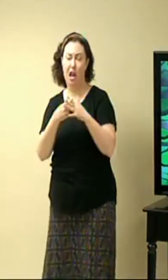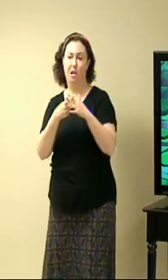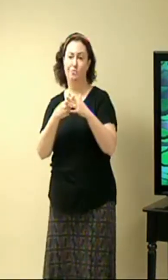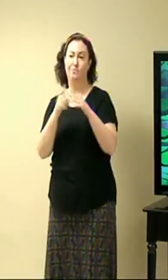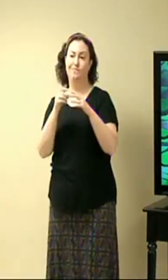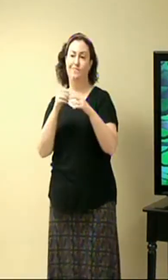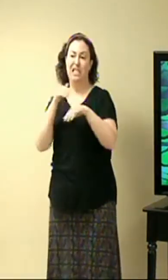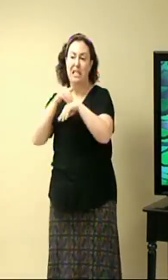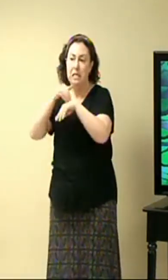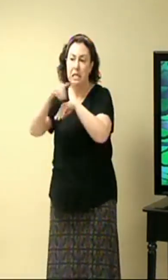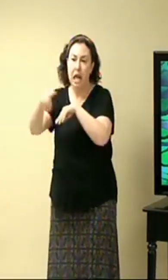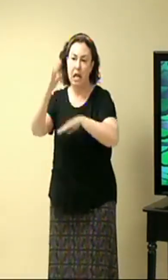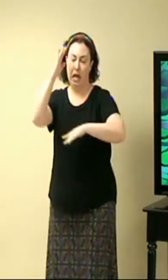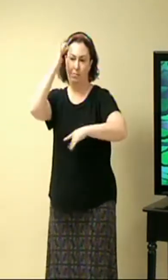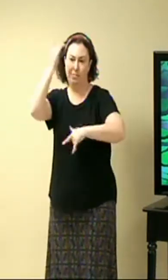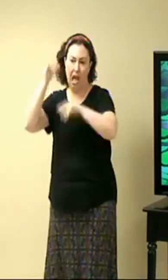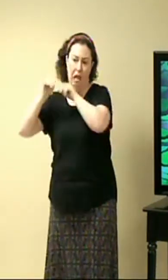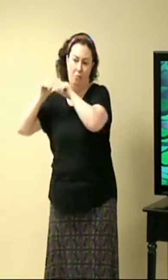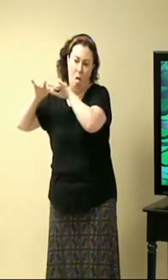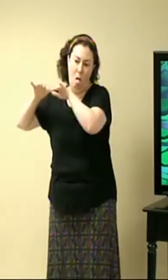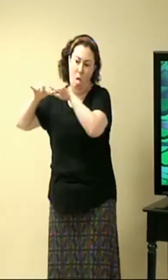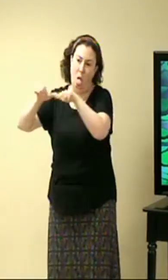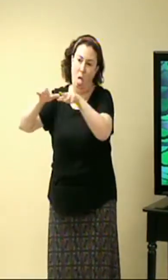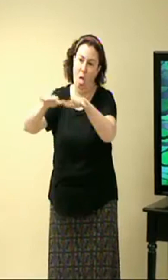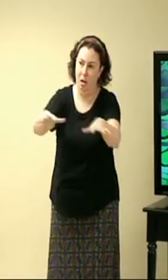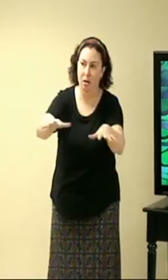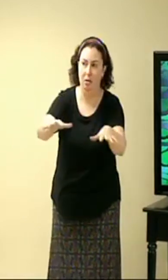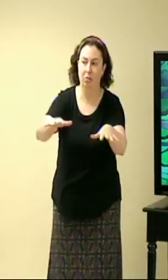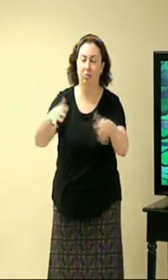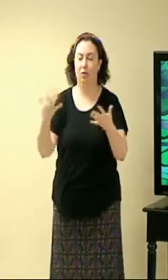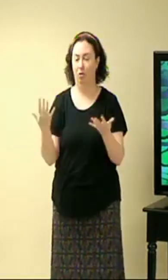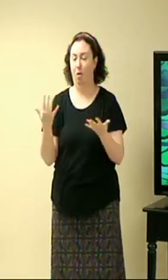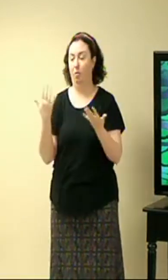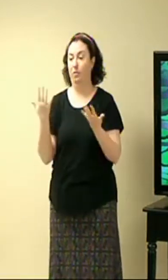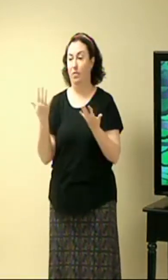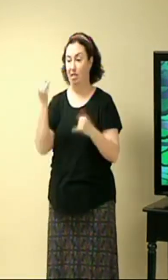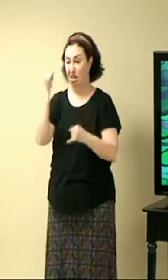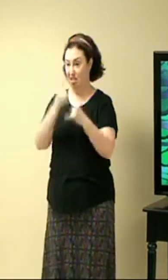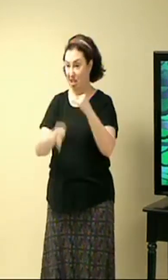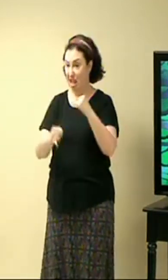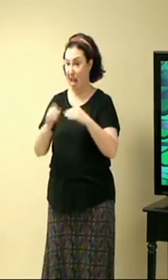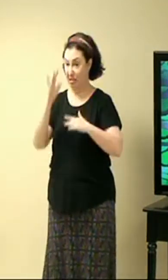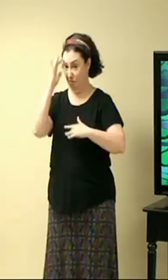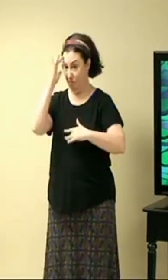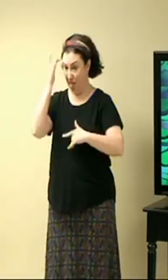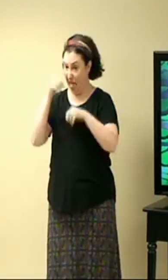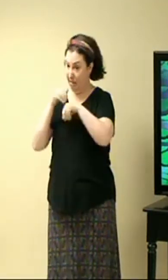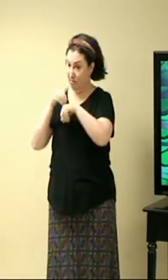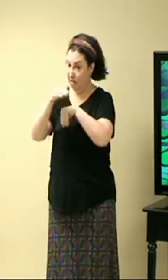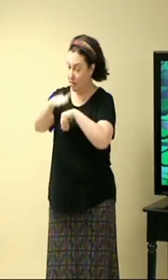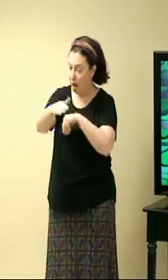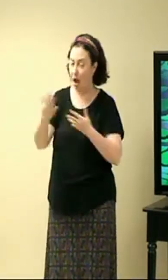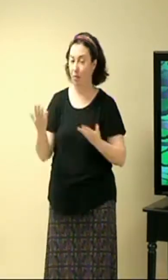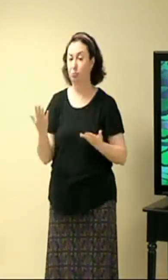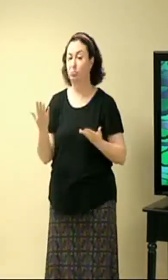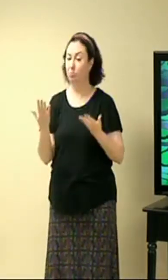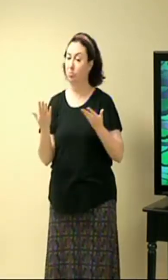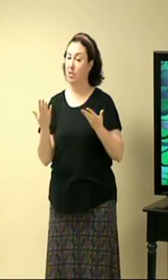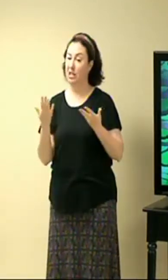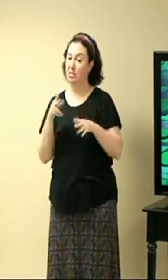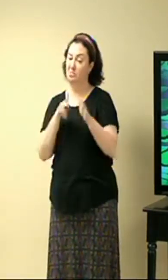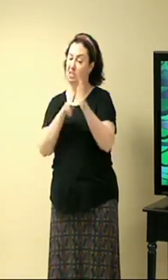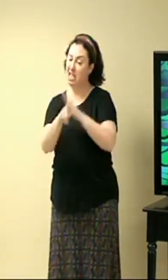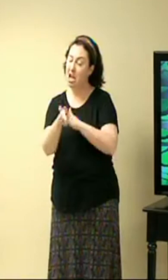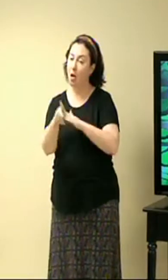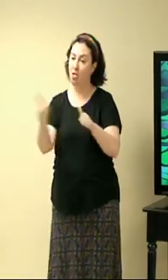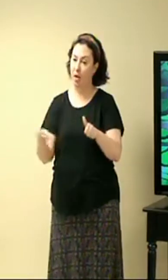He sends an angel of death to kill every firstborn son, both human and animal. And the only people that are spared from